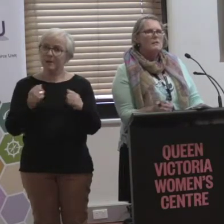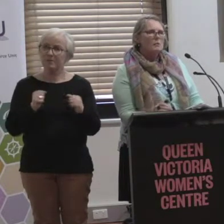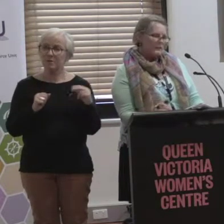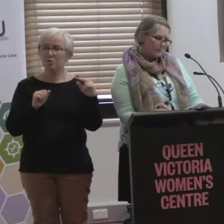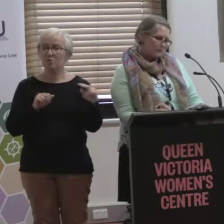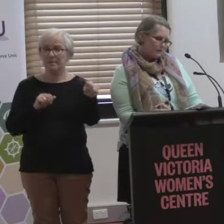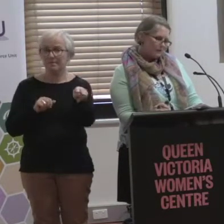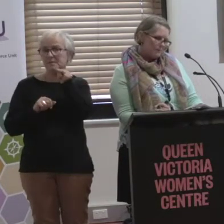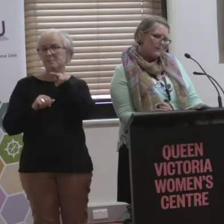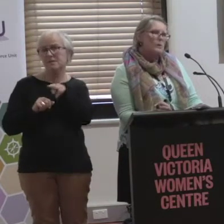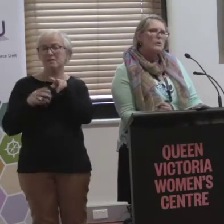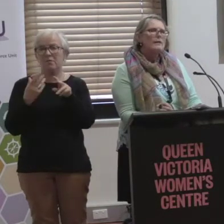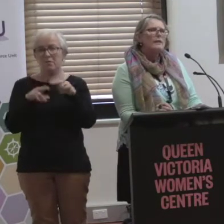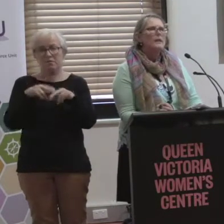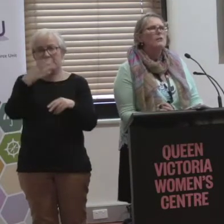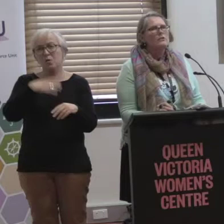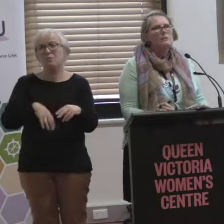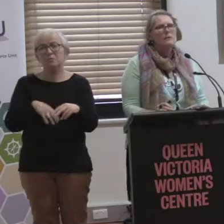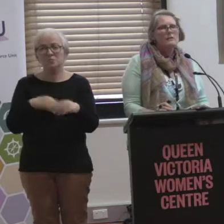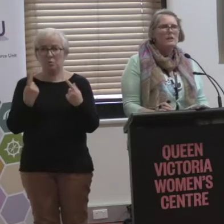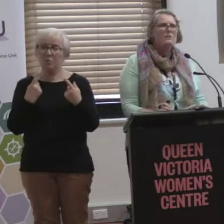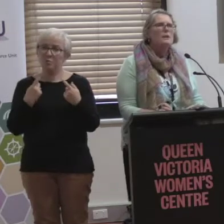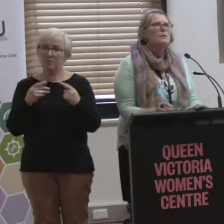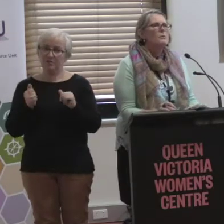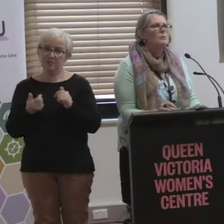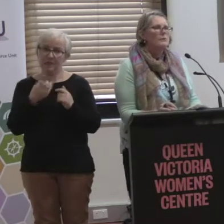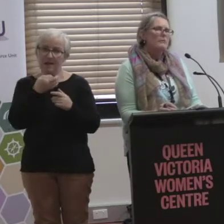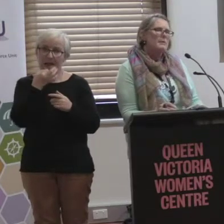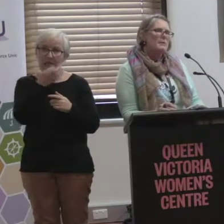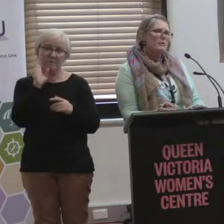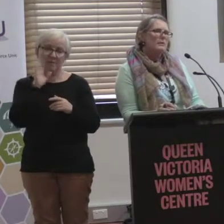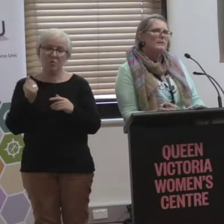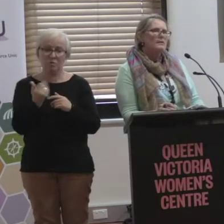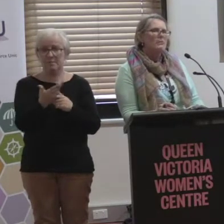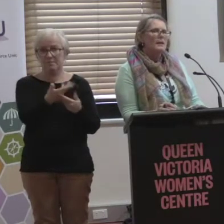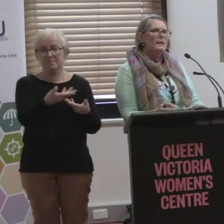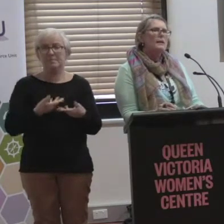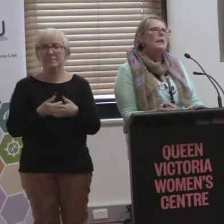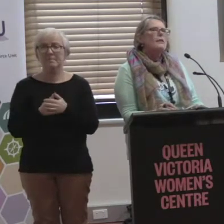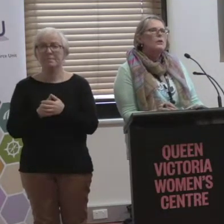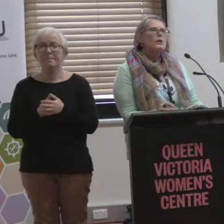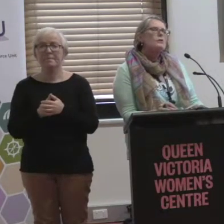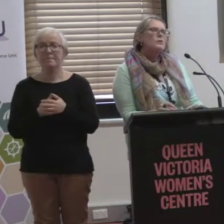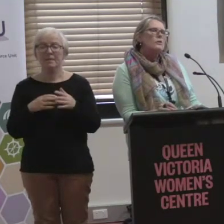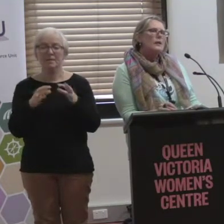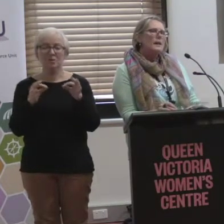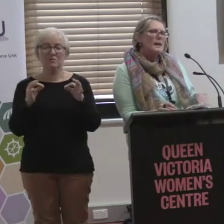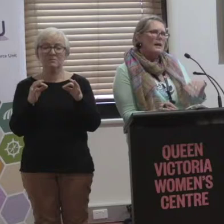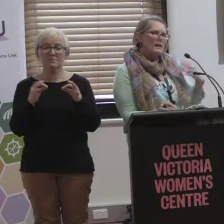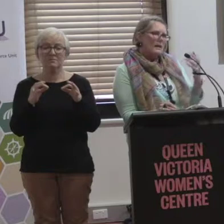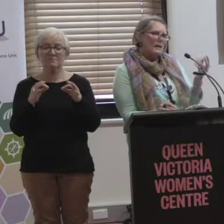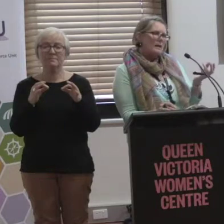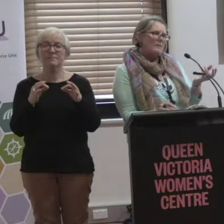the individual that's appointed them. So we'd always encourage someone, if they're going to make an appointment for a medical treatment decision maker, not only do